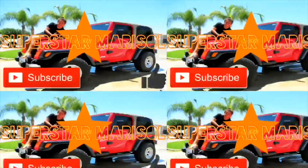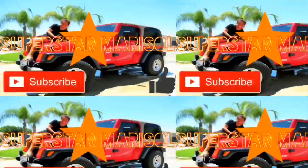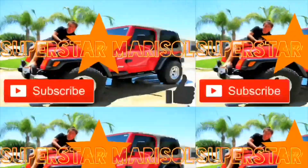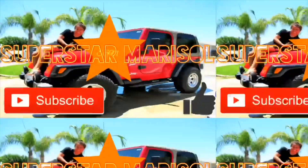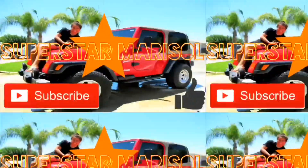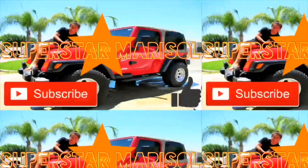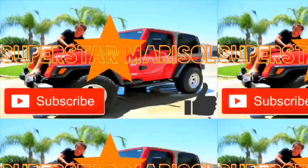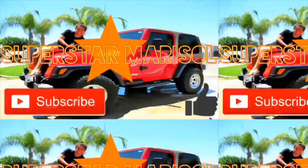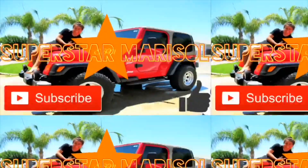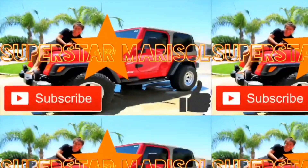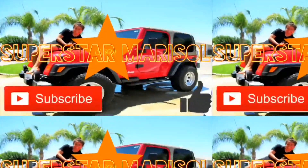Bye. Bye.